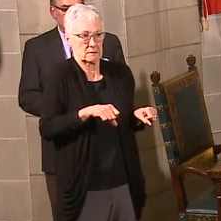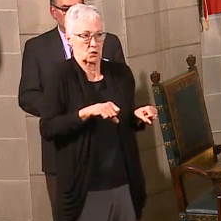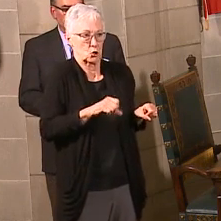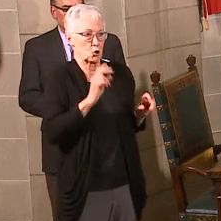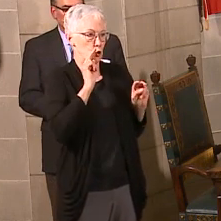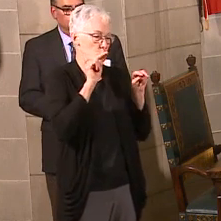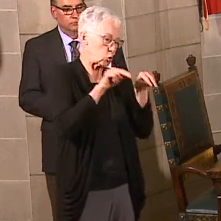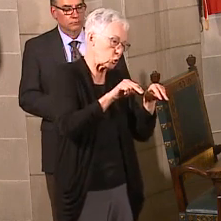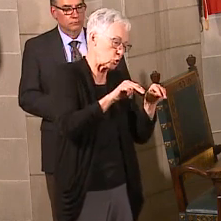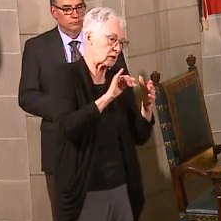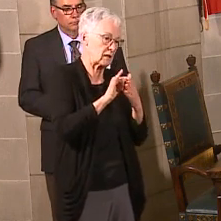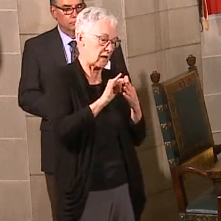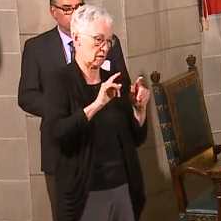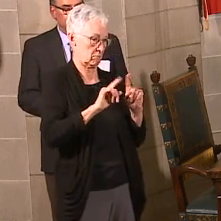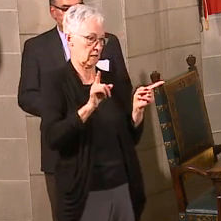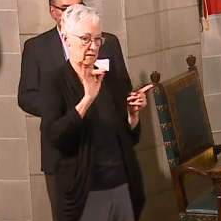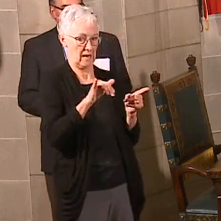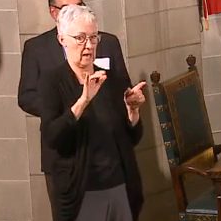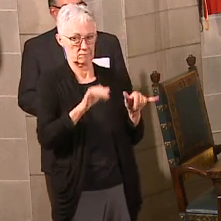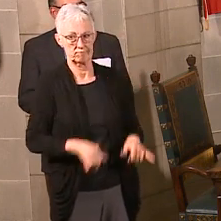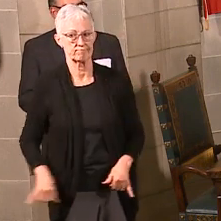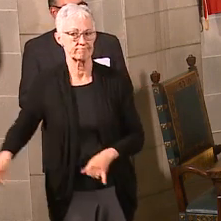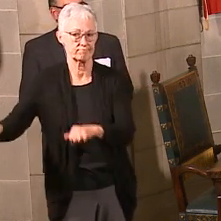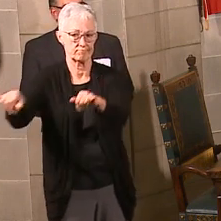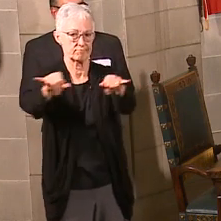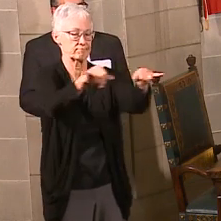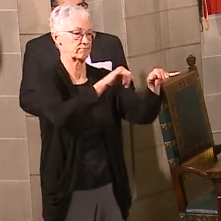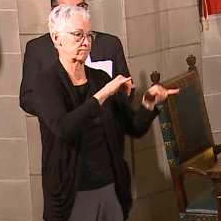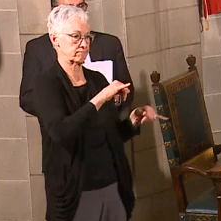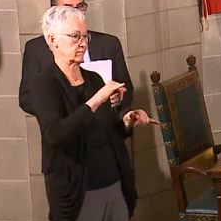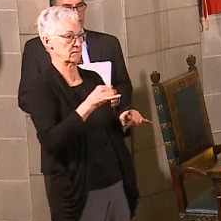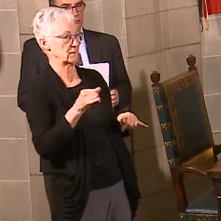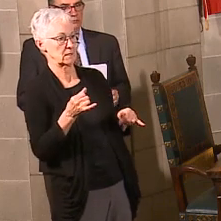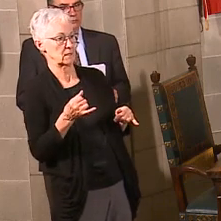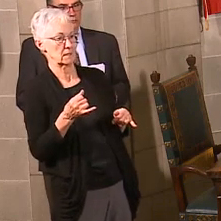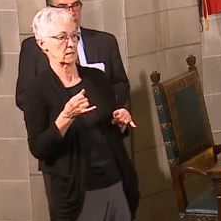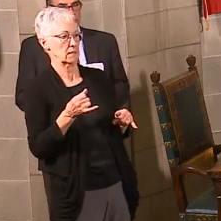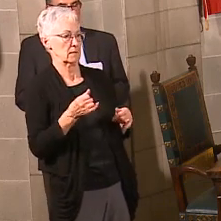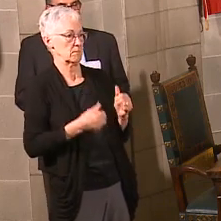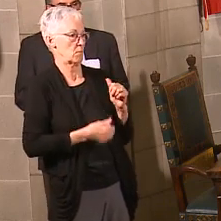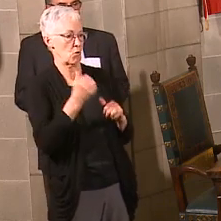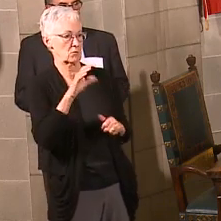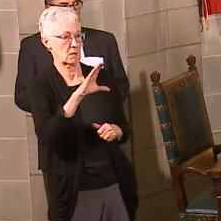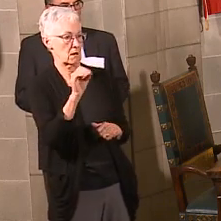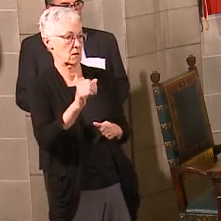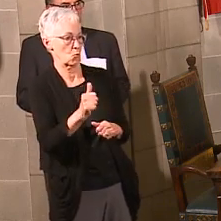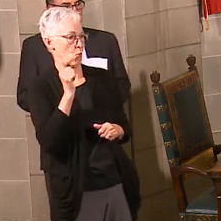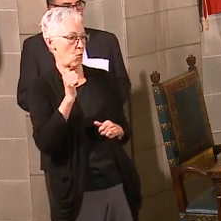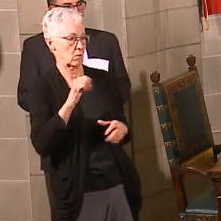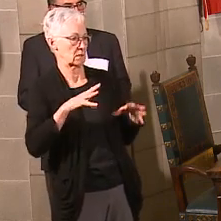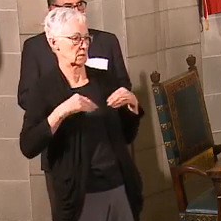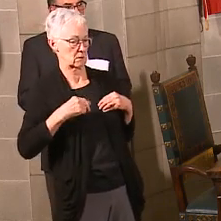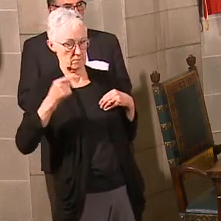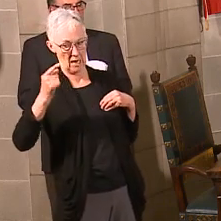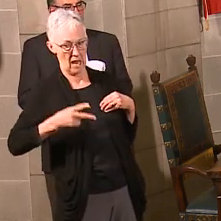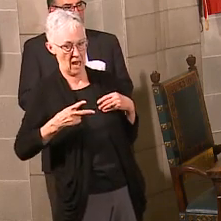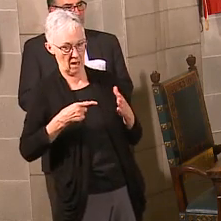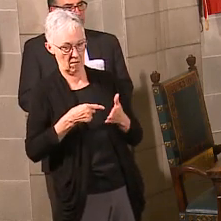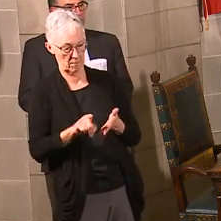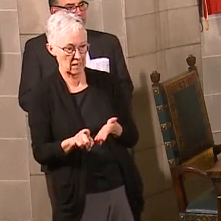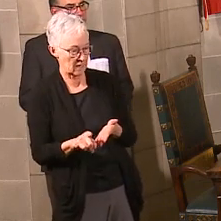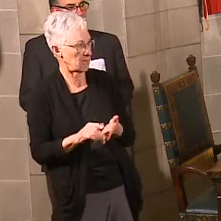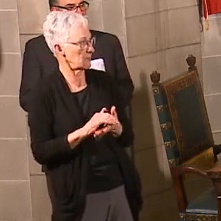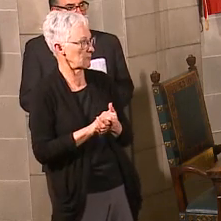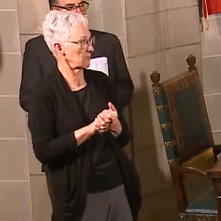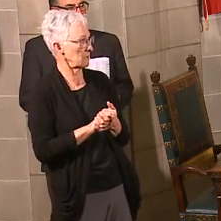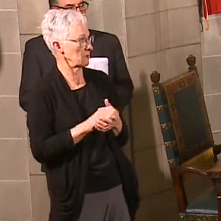that if you are late or you're not paying in full, they typically don't accept those. So, but with regard to, you know, late payments and interest, that's